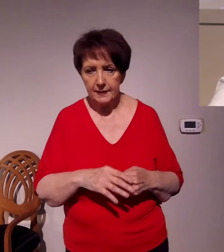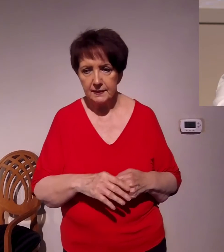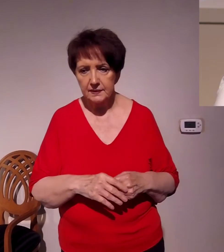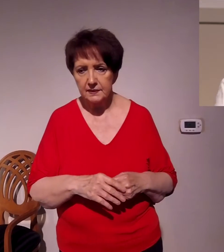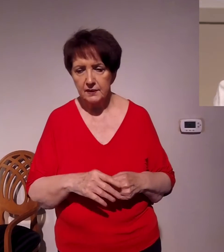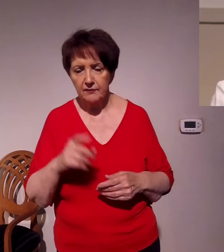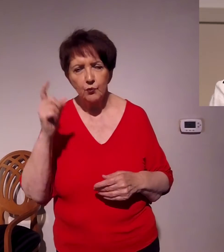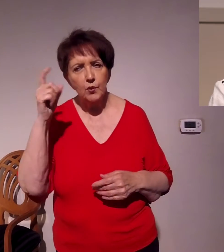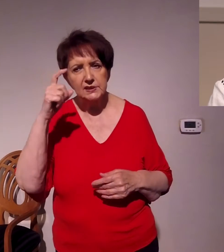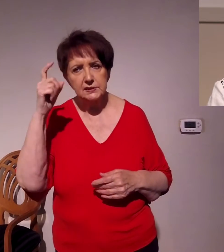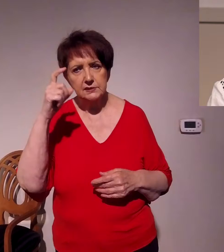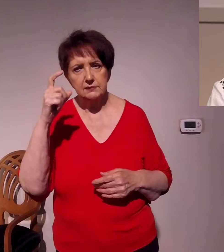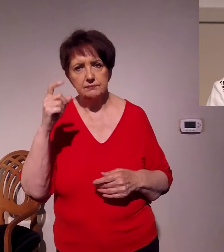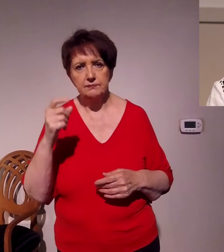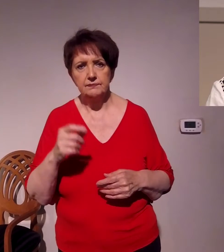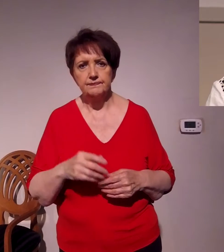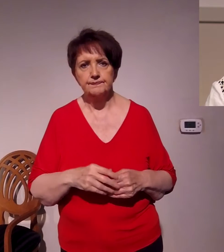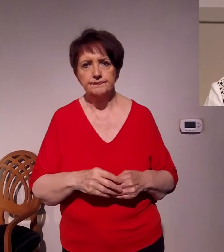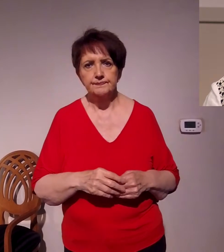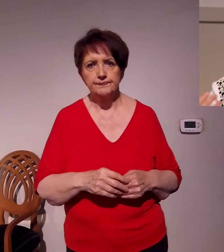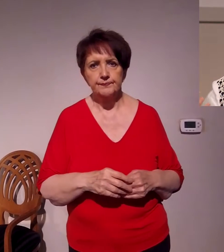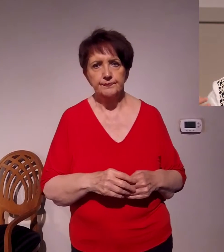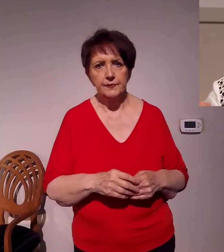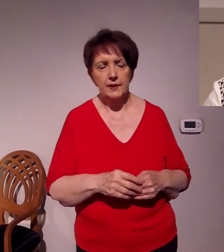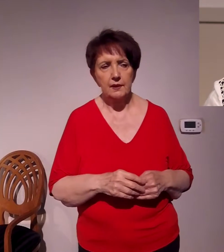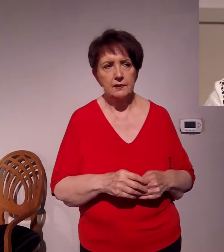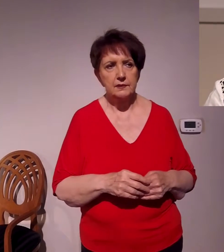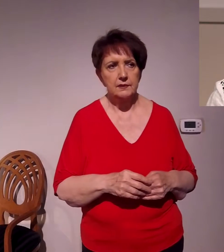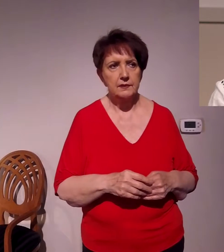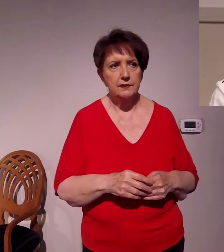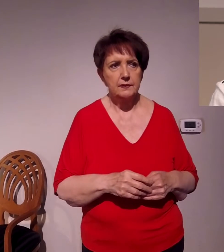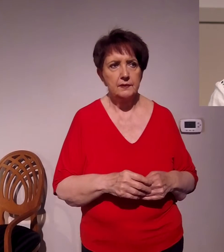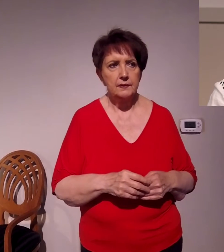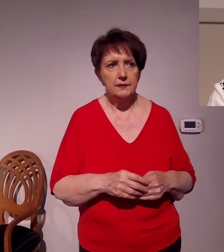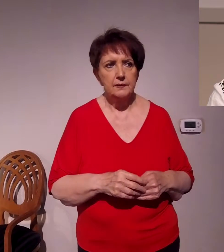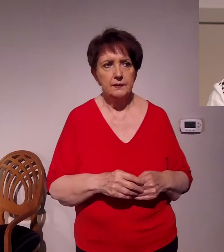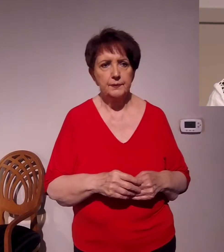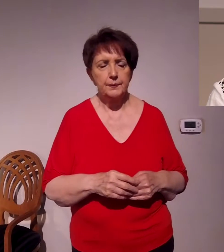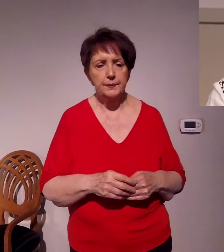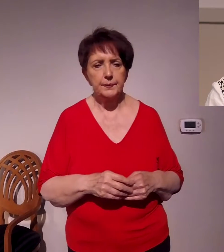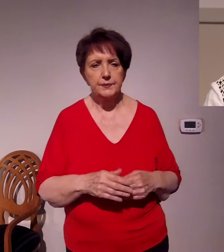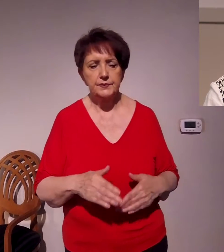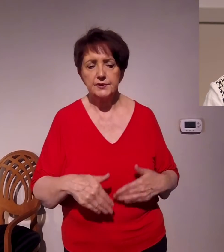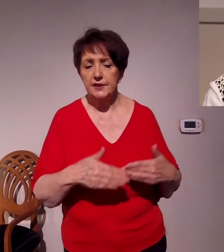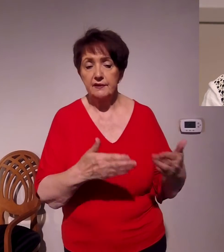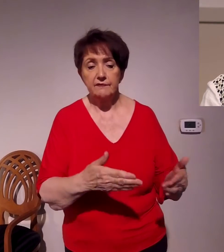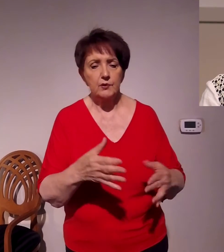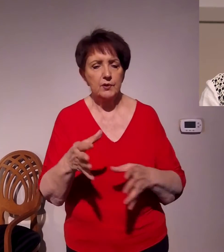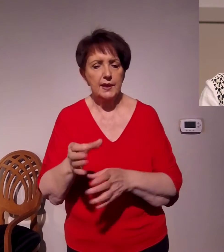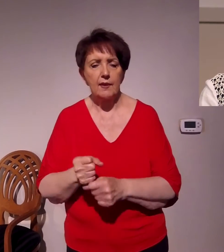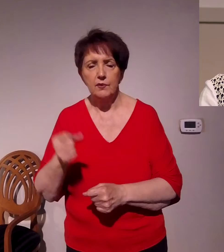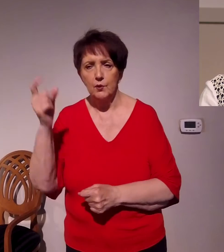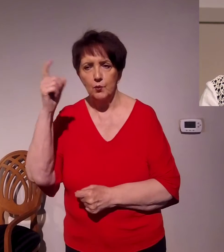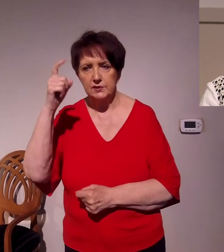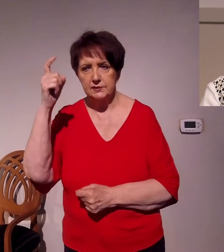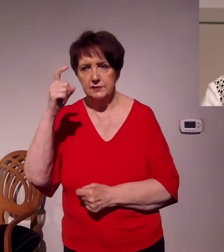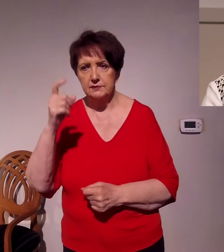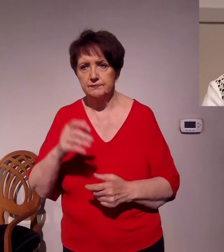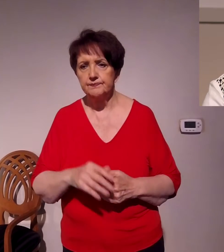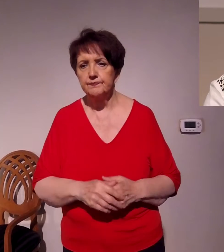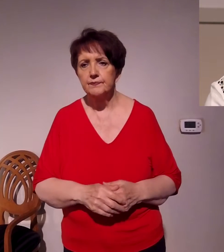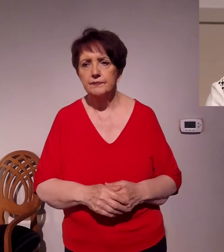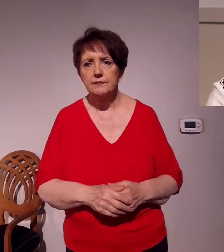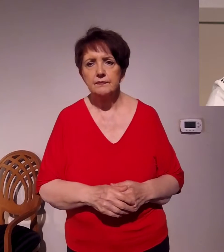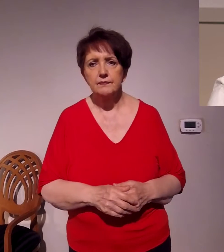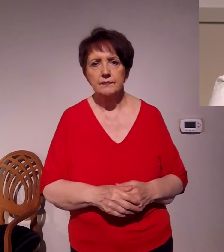of wisdom that you had to give, or to receive the wisdom through something or someone? How